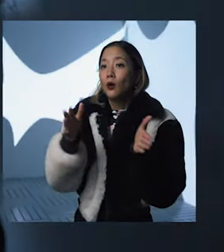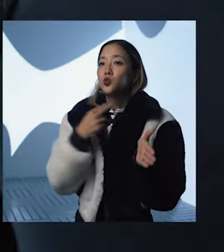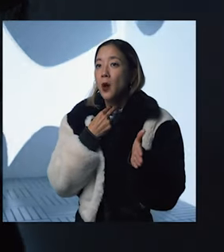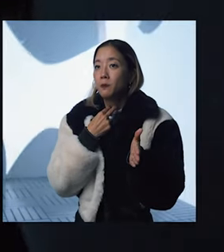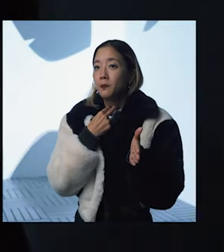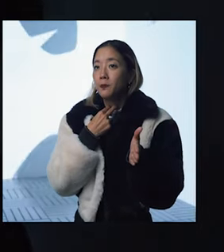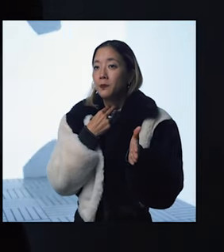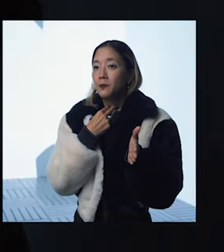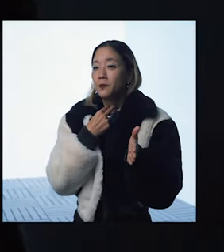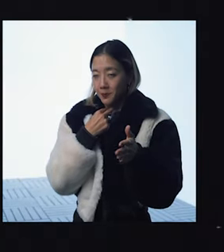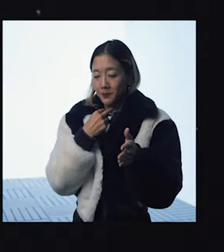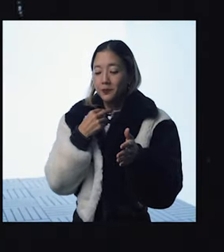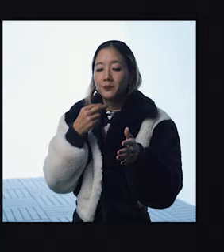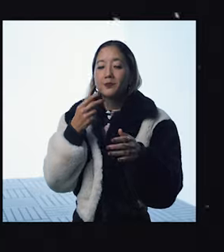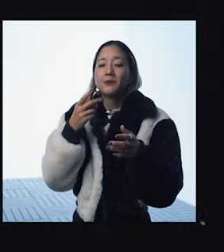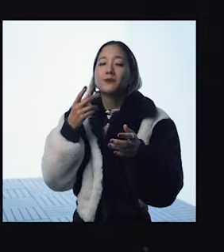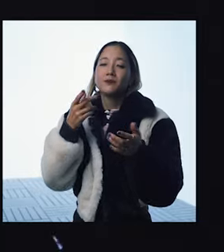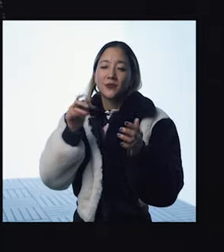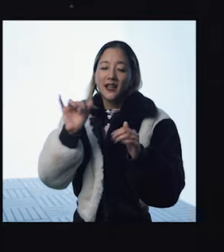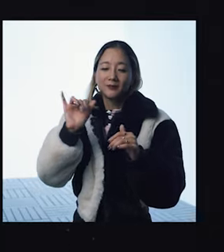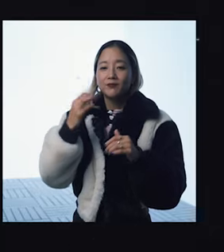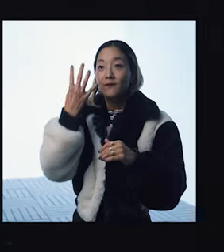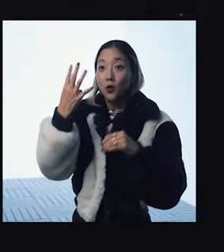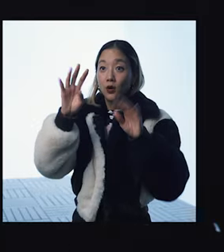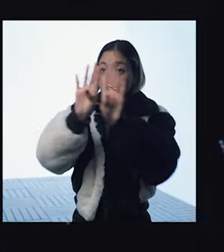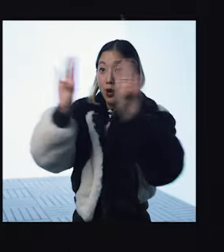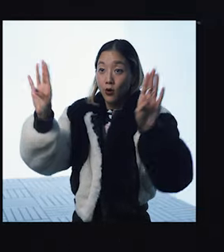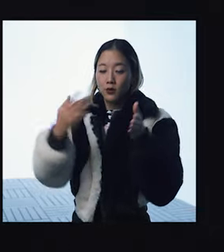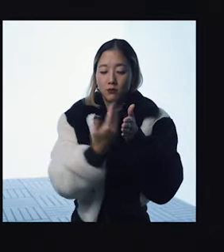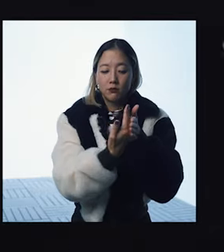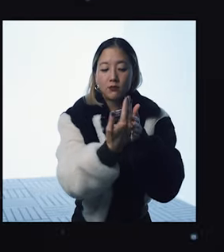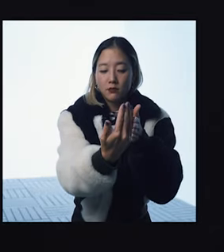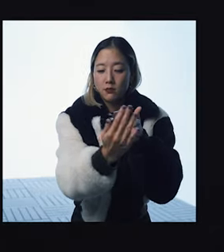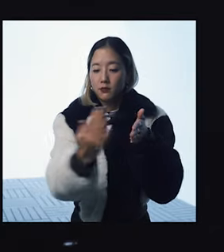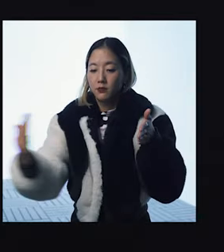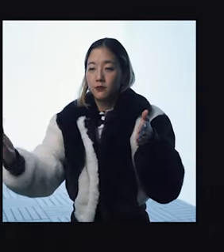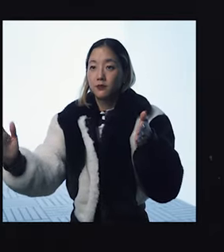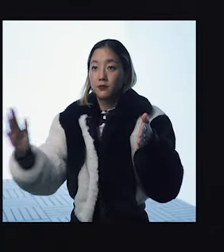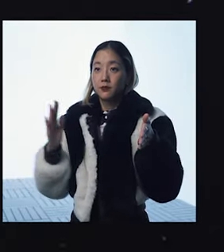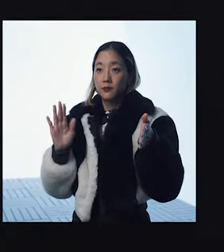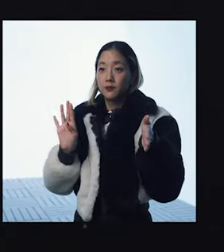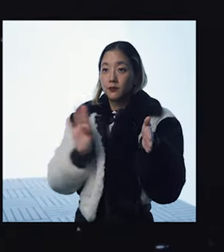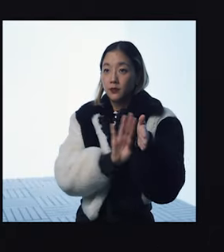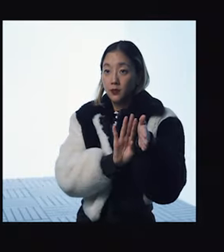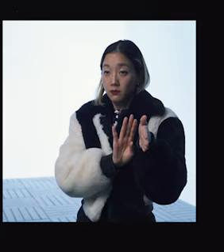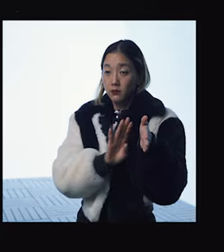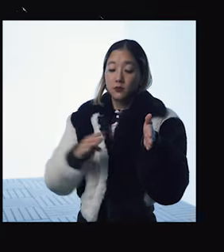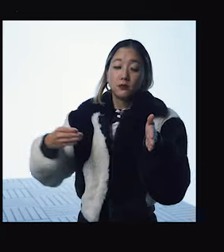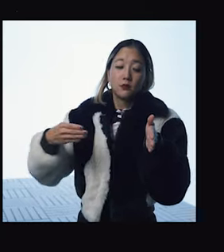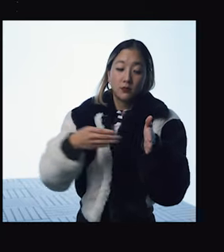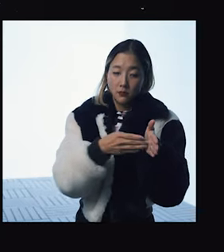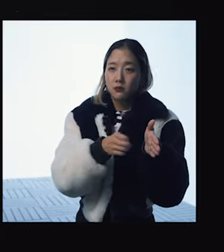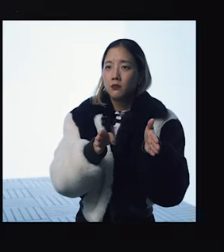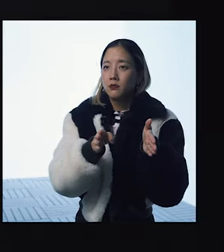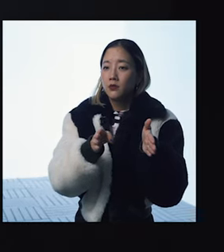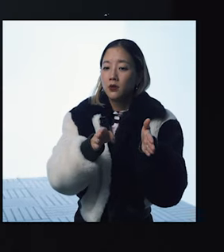complexity. And for this exhibition, for example, I have found myself in an echo trap. So I'm showing the four walls in a